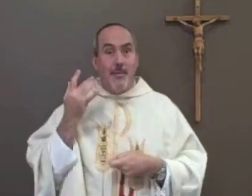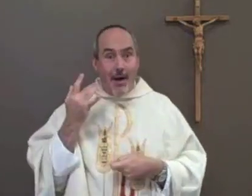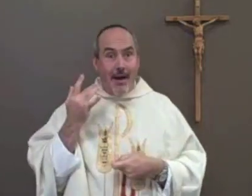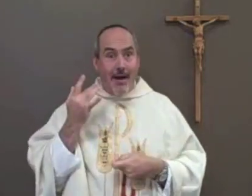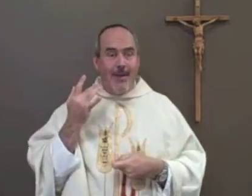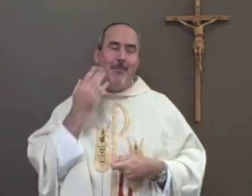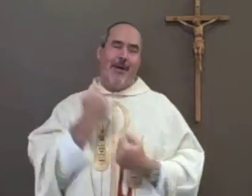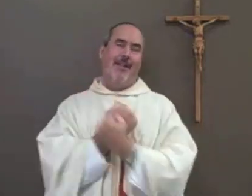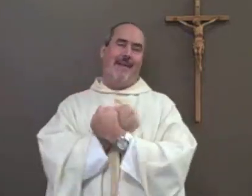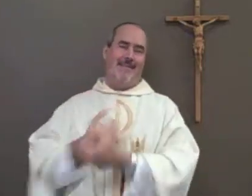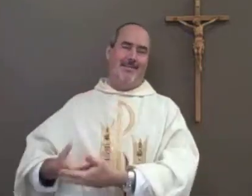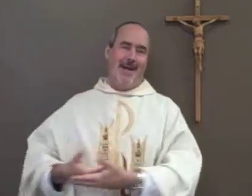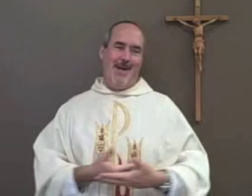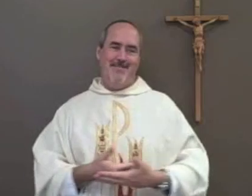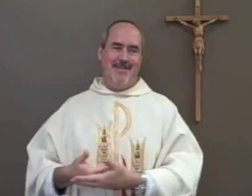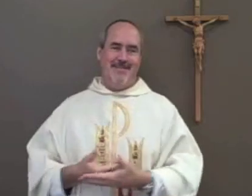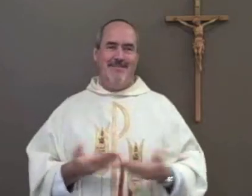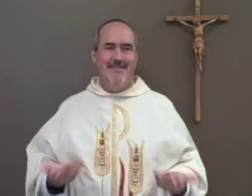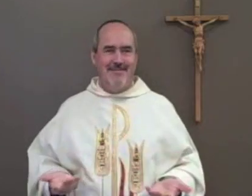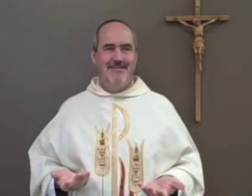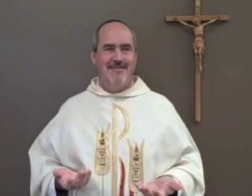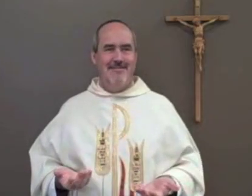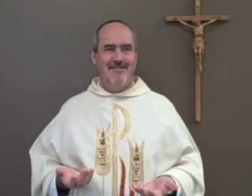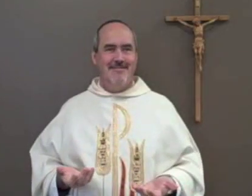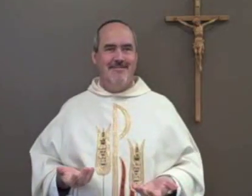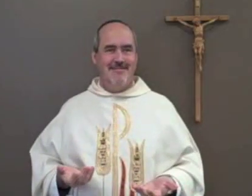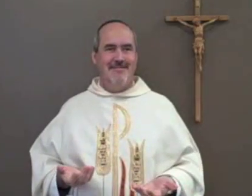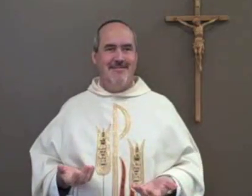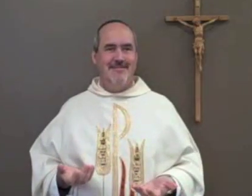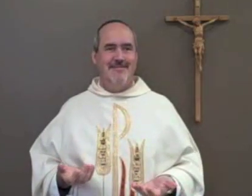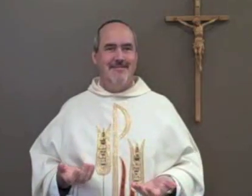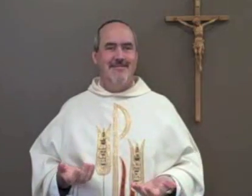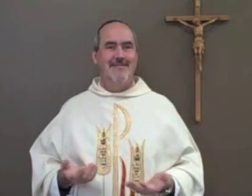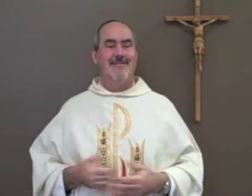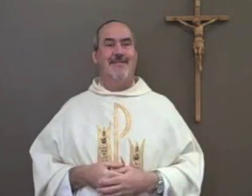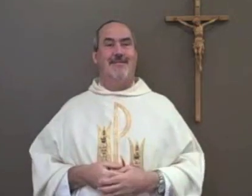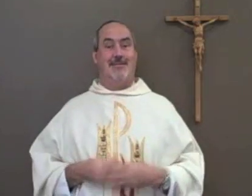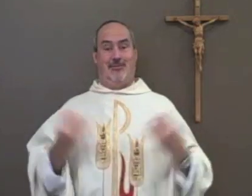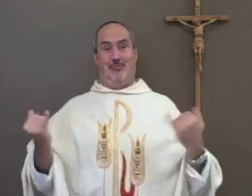awful stinky mess, but we do it because we love the baby.